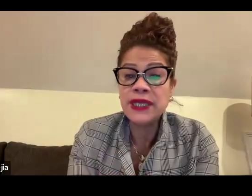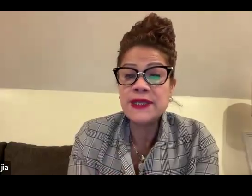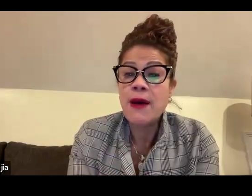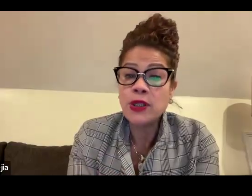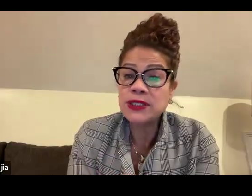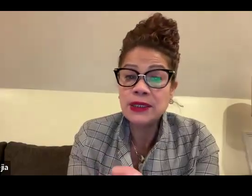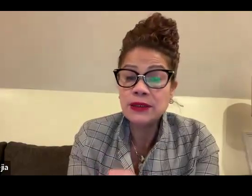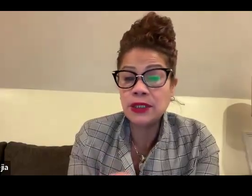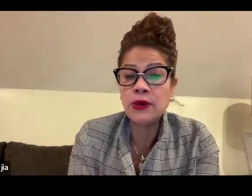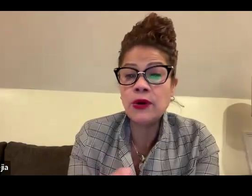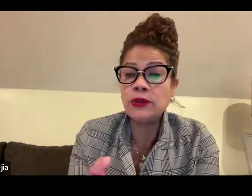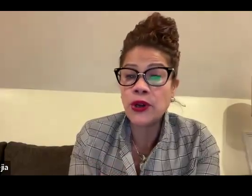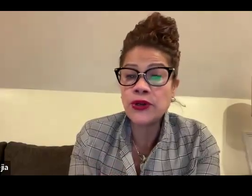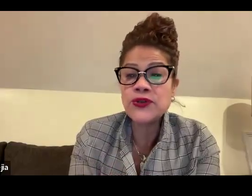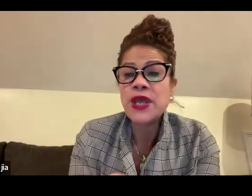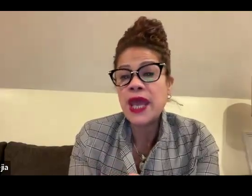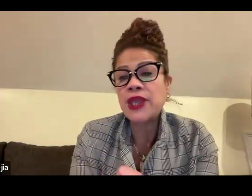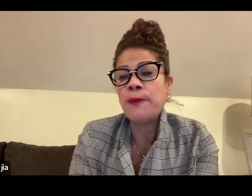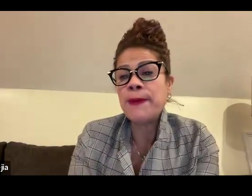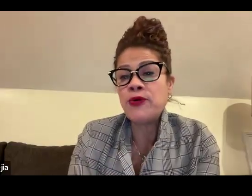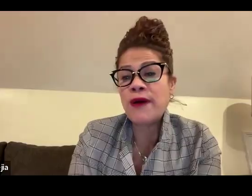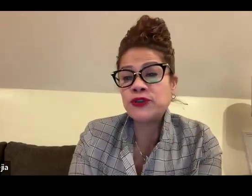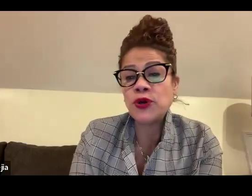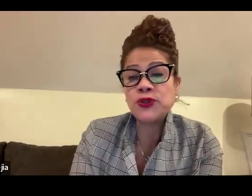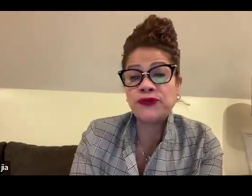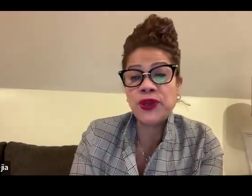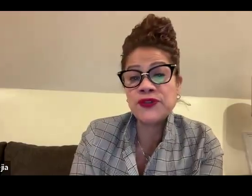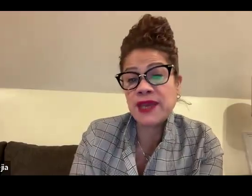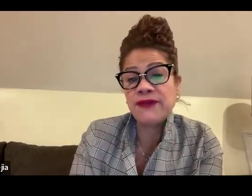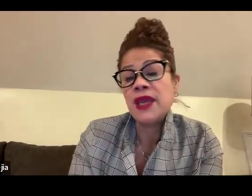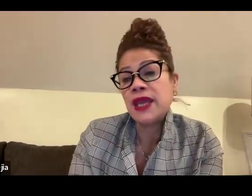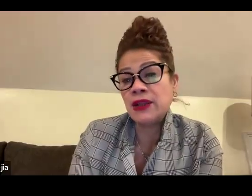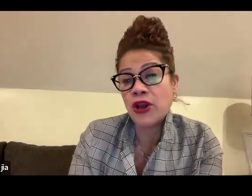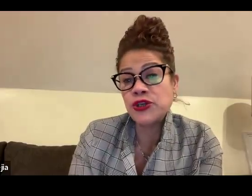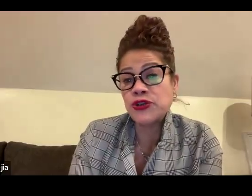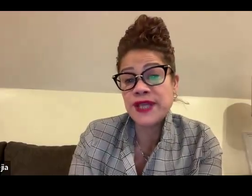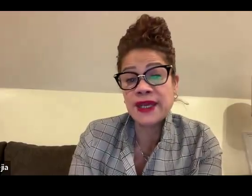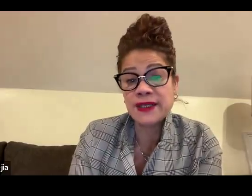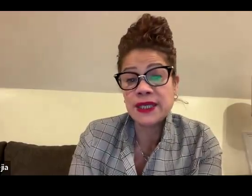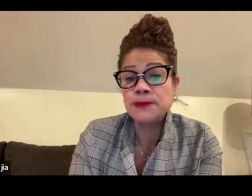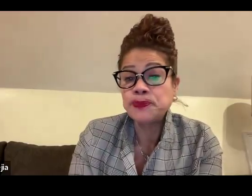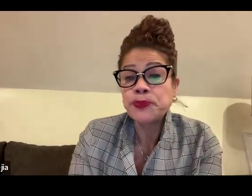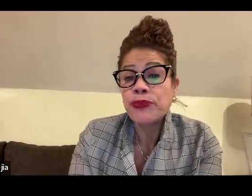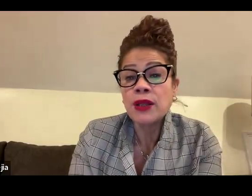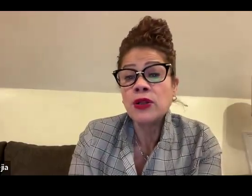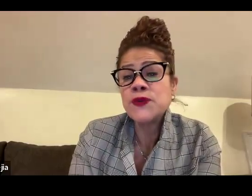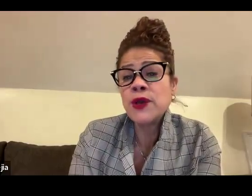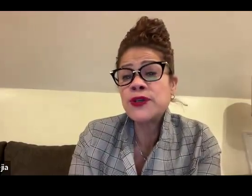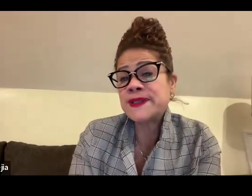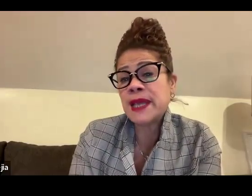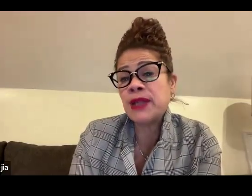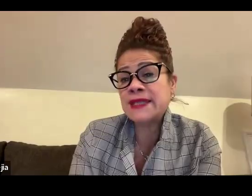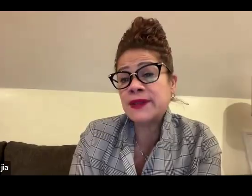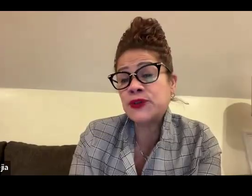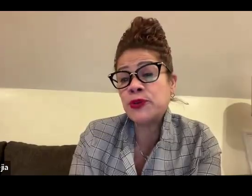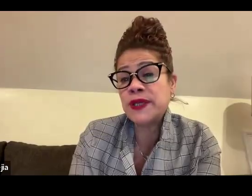behavioral needs, multilingual learners, and young people who have struggled to feel safe in larger settings. Closing